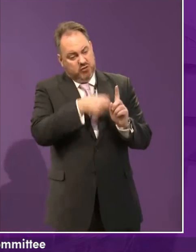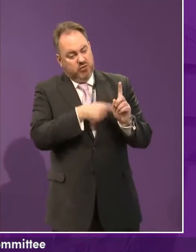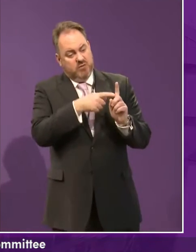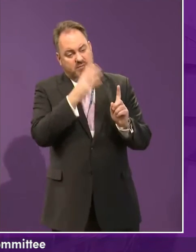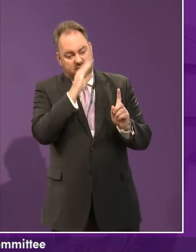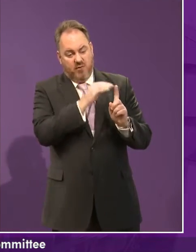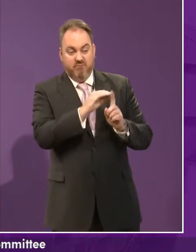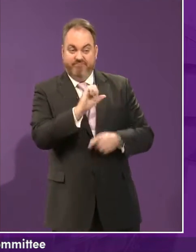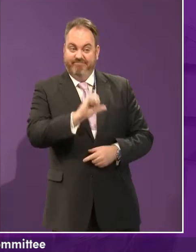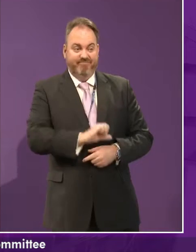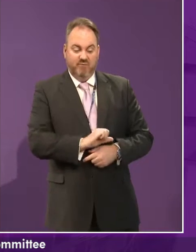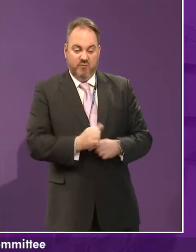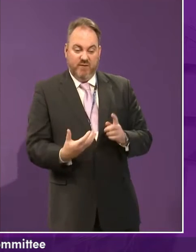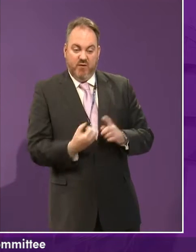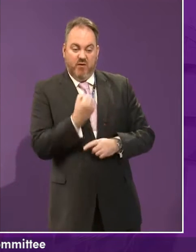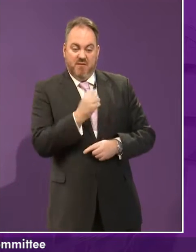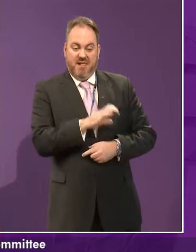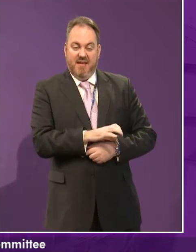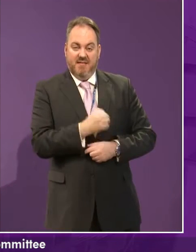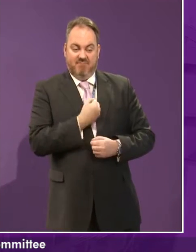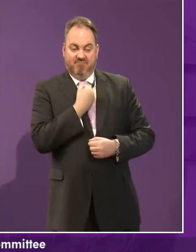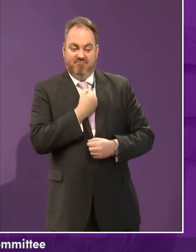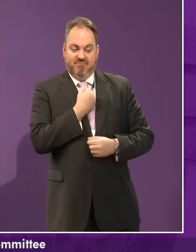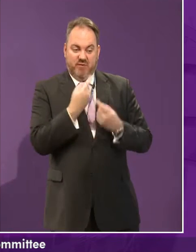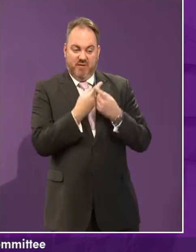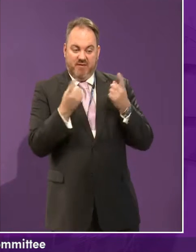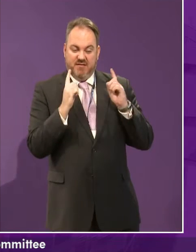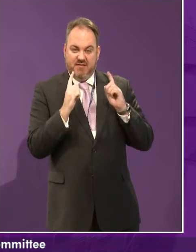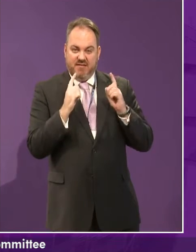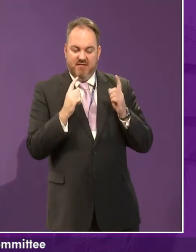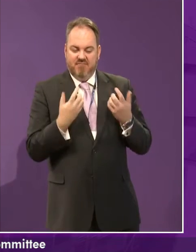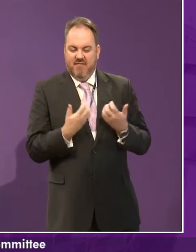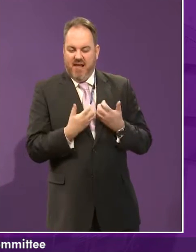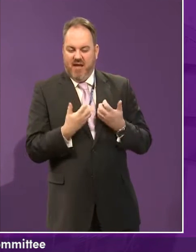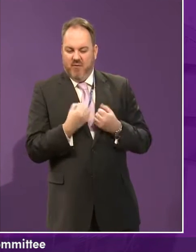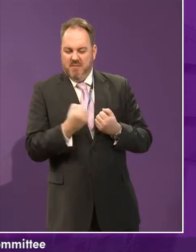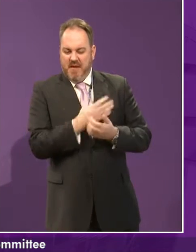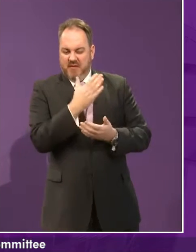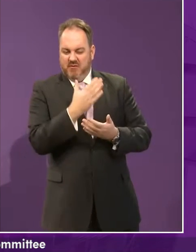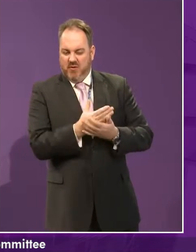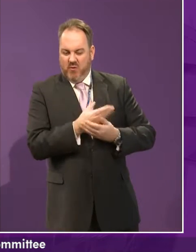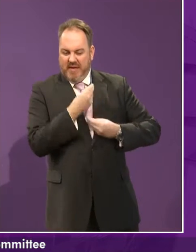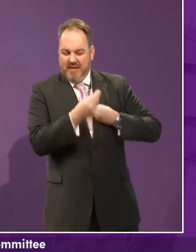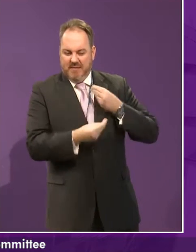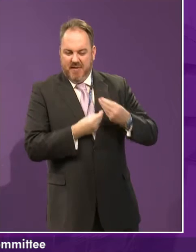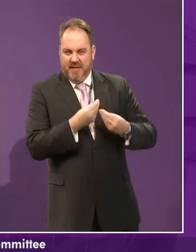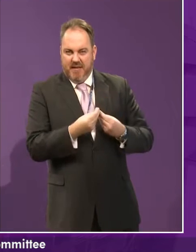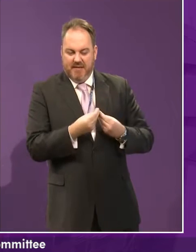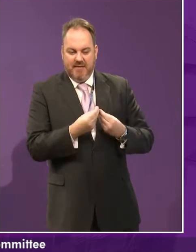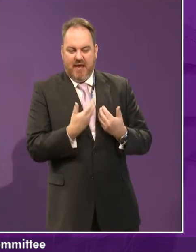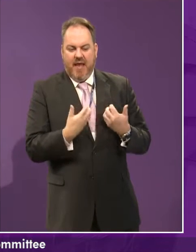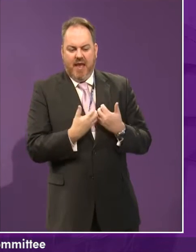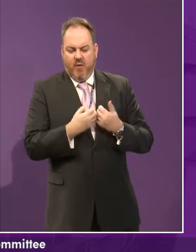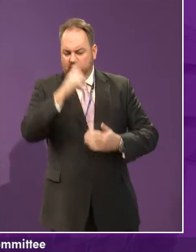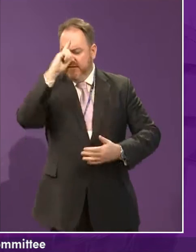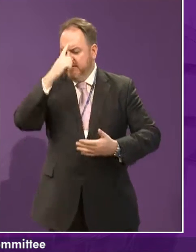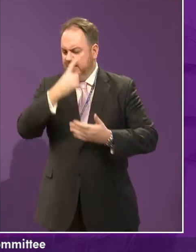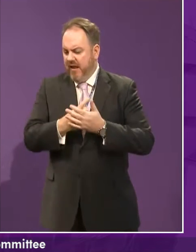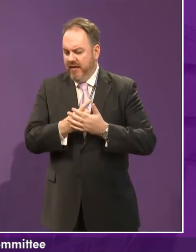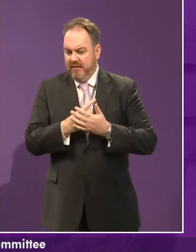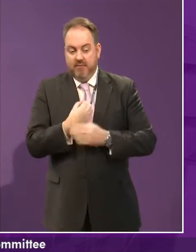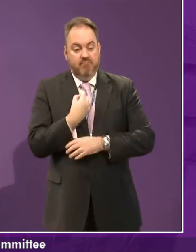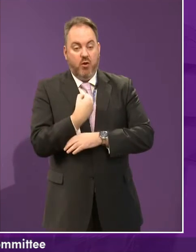it's simply a letter back saying, sorry, you didn't get in. There's no detailed explanation of here's how we looked at your personal statement, here's